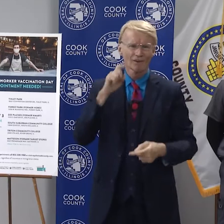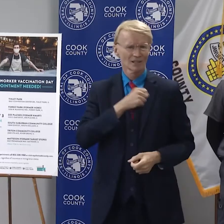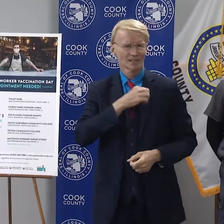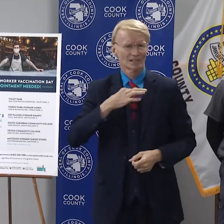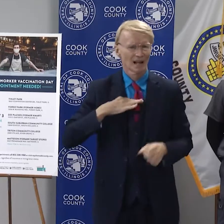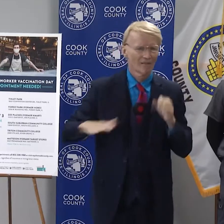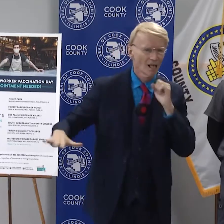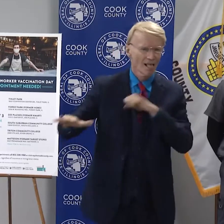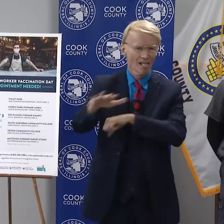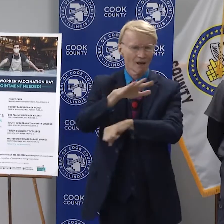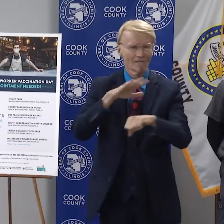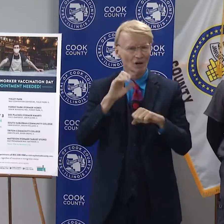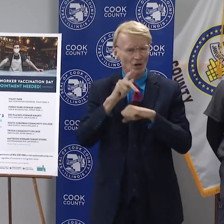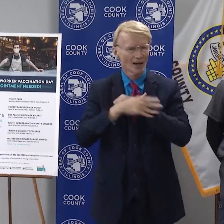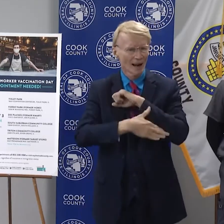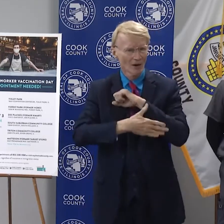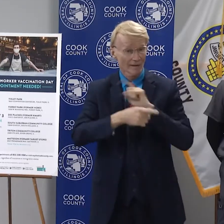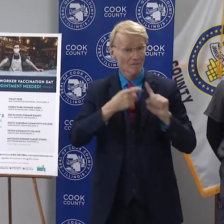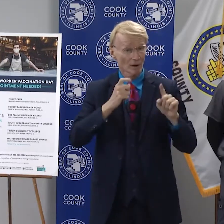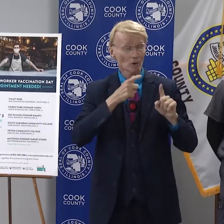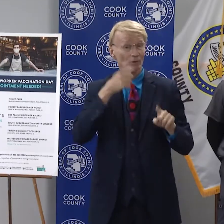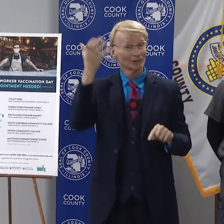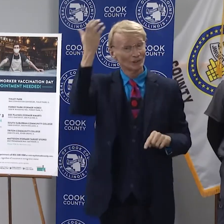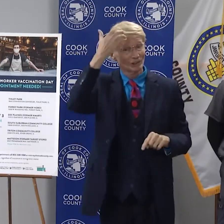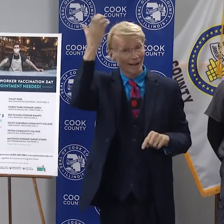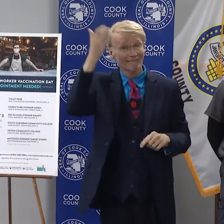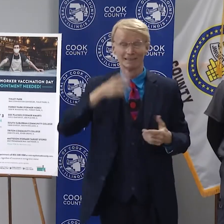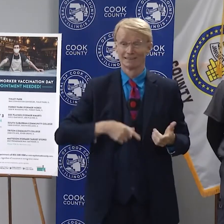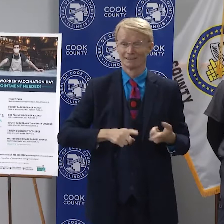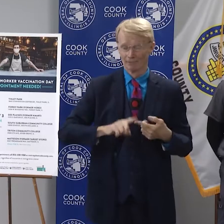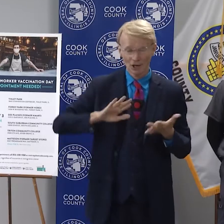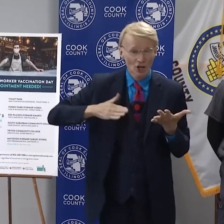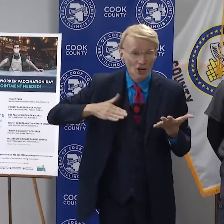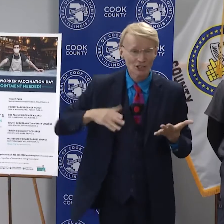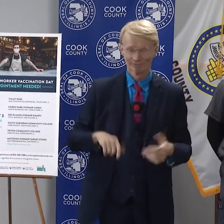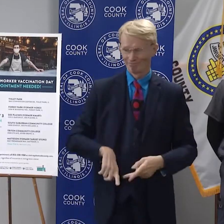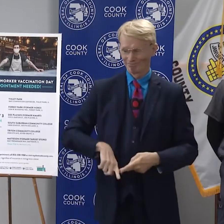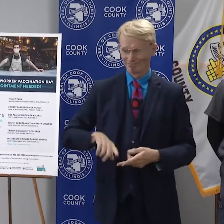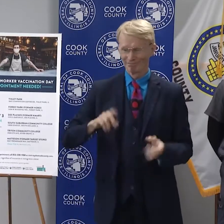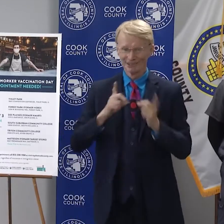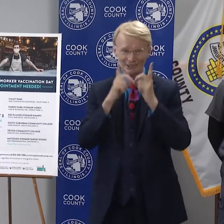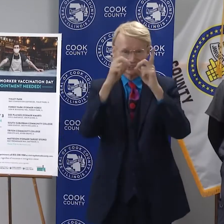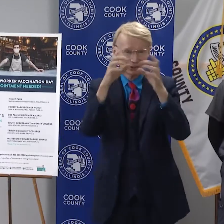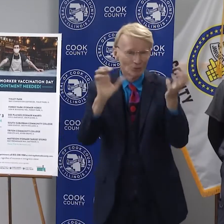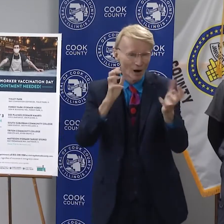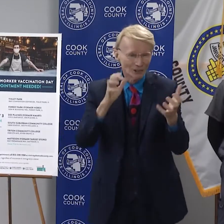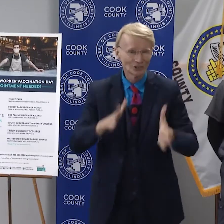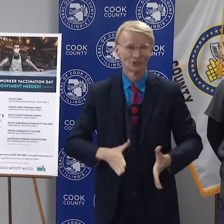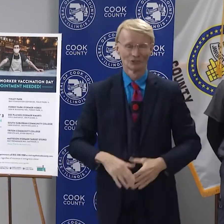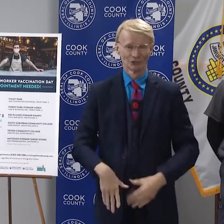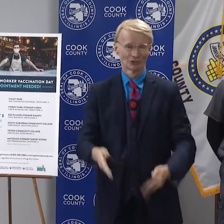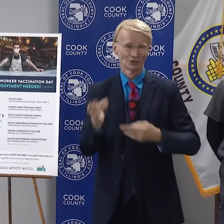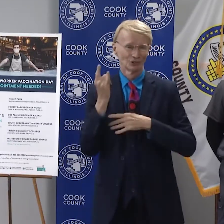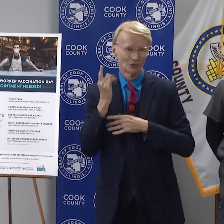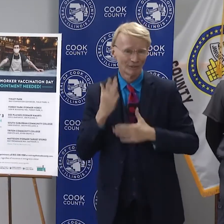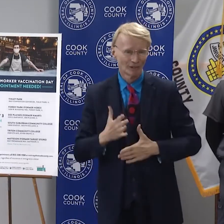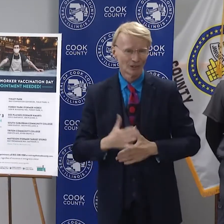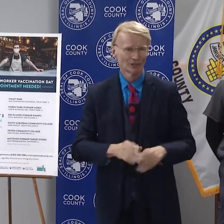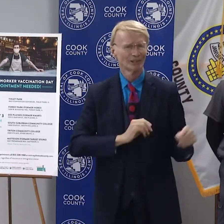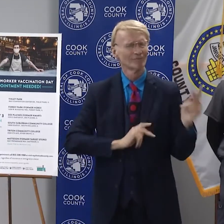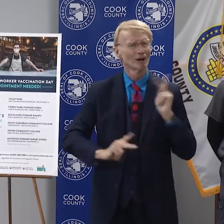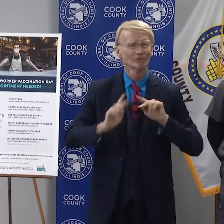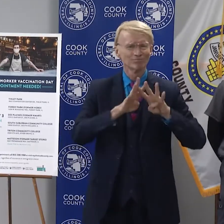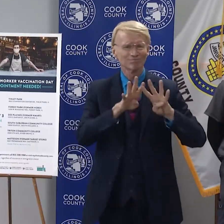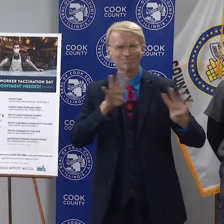staff across Cook County, from our chefs to our cooks to our dishwashers, our servers, our hosts, and everyone else who makes